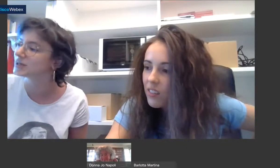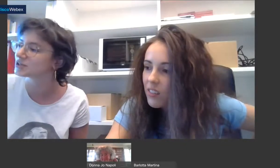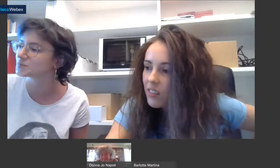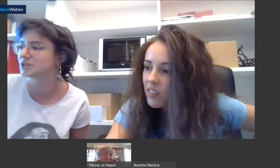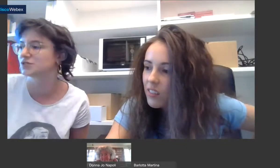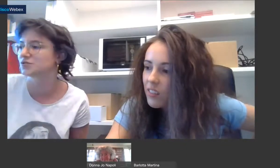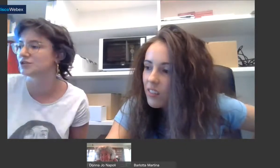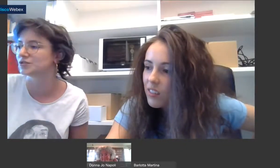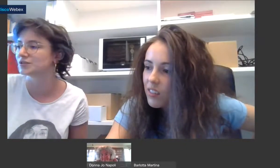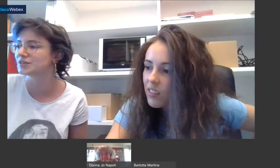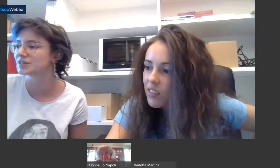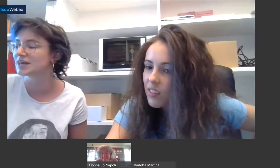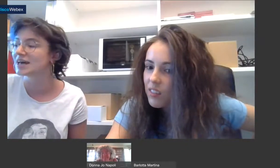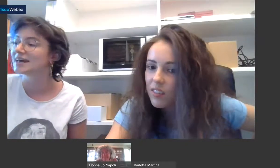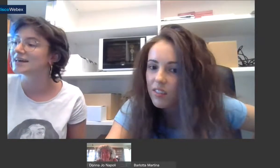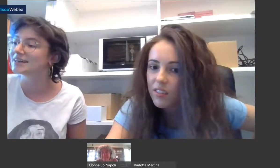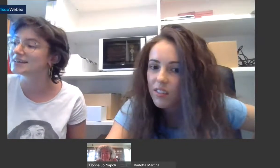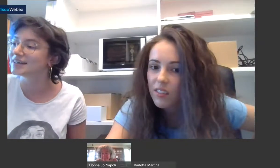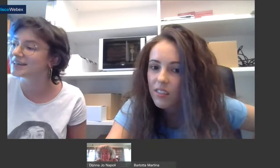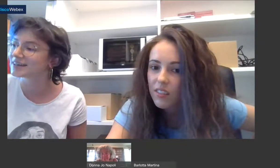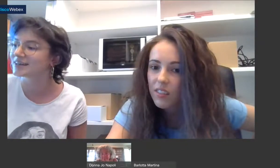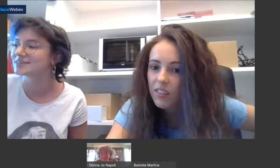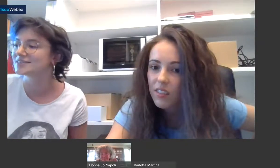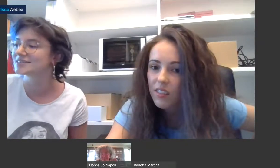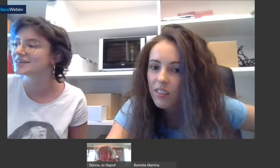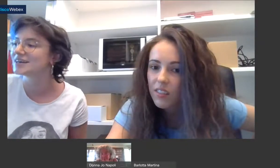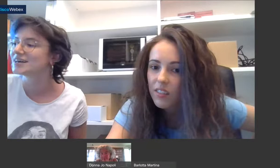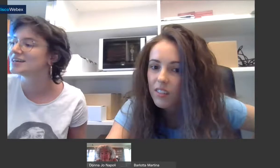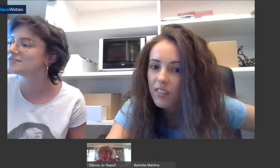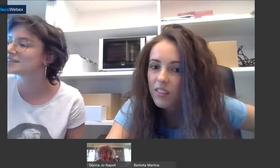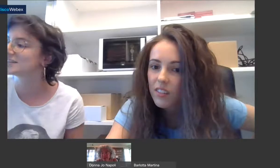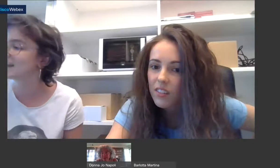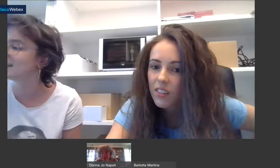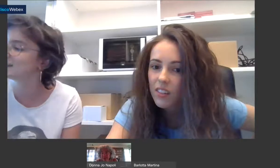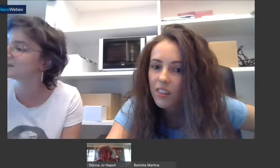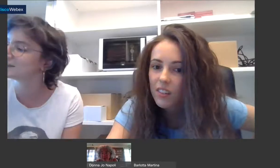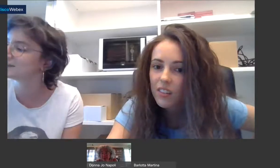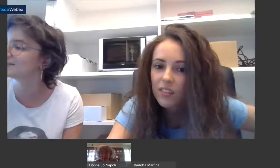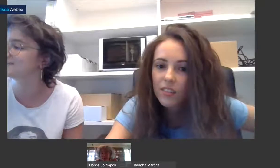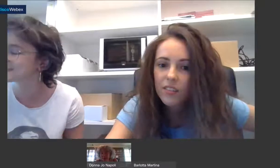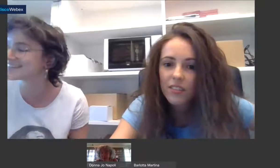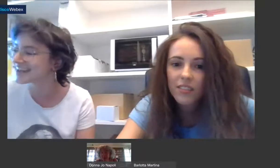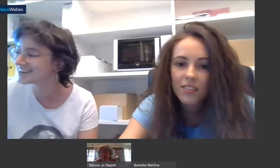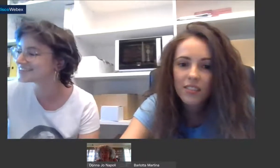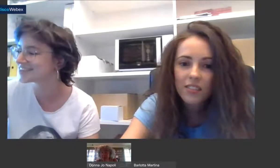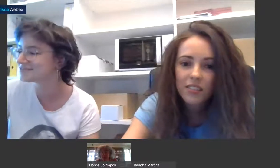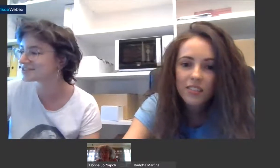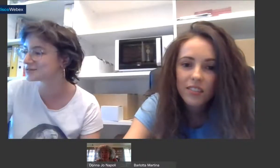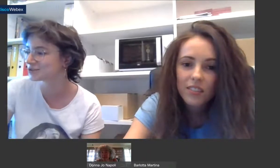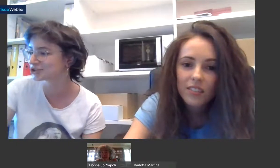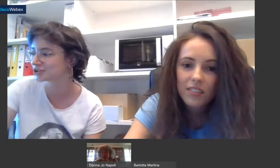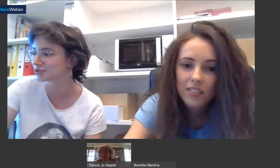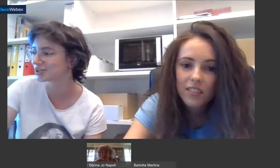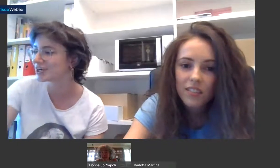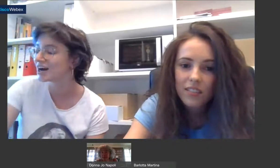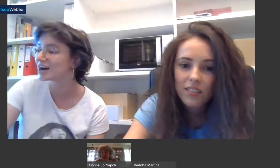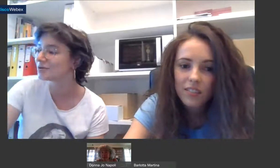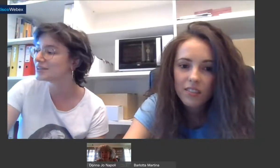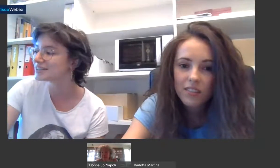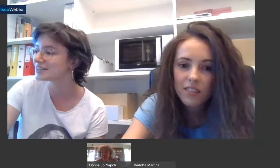articulated injuries? And Edith asks, if a signer suffers from a stroke, how easily